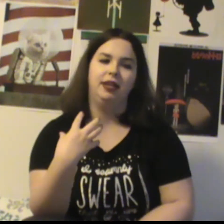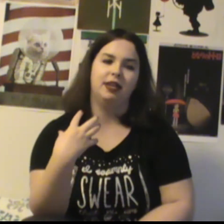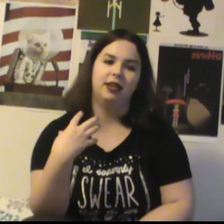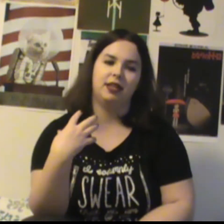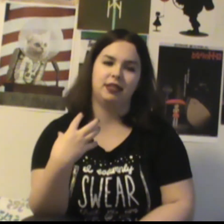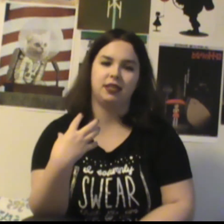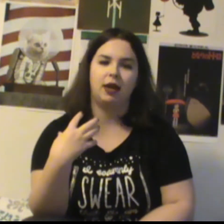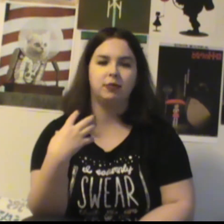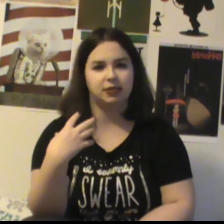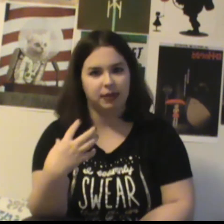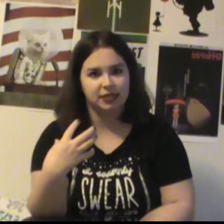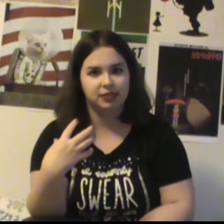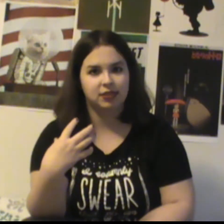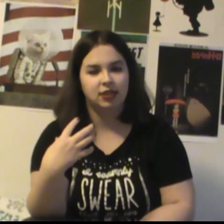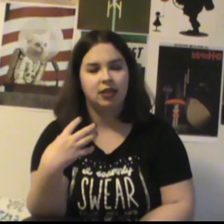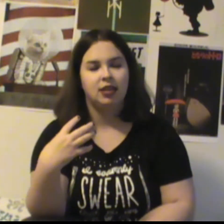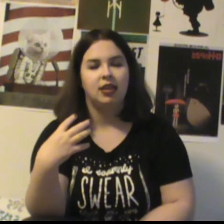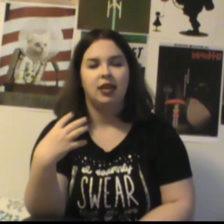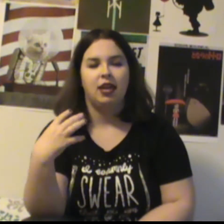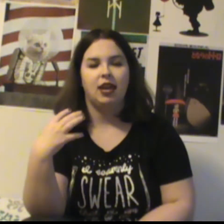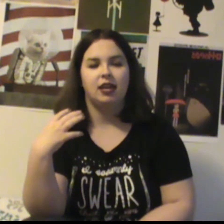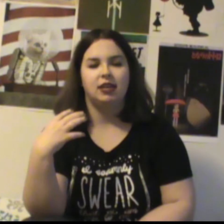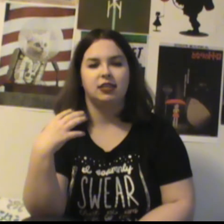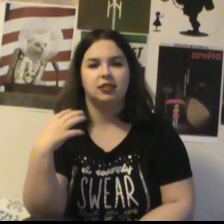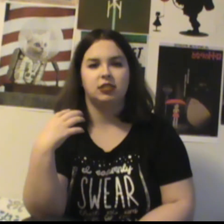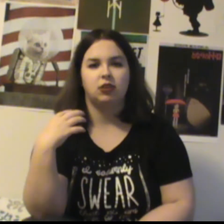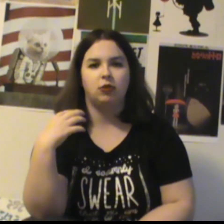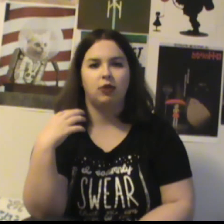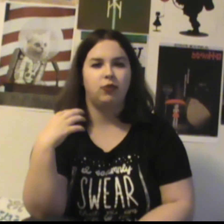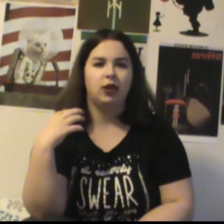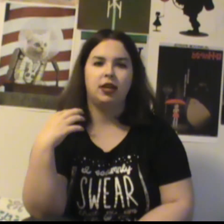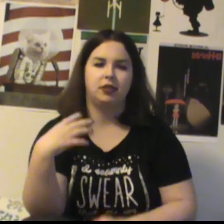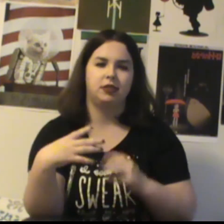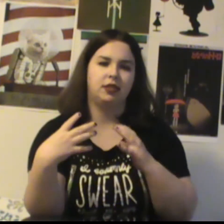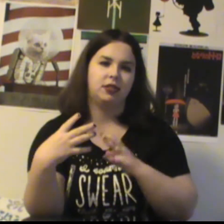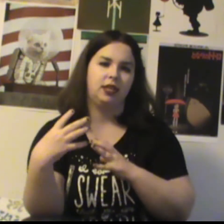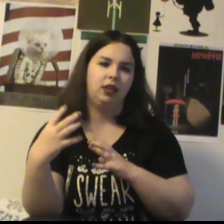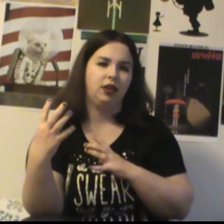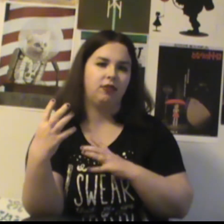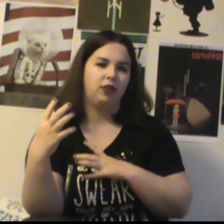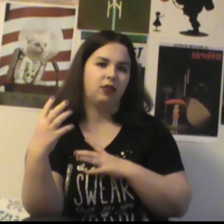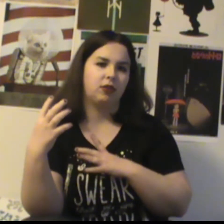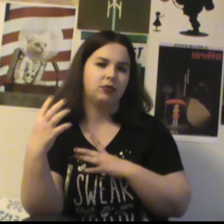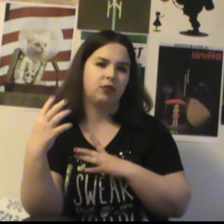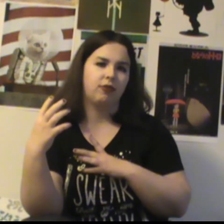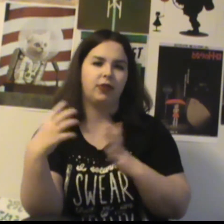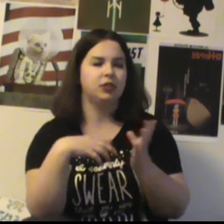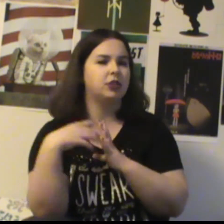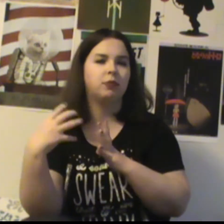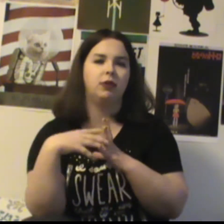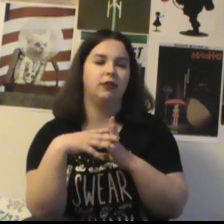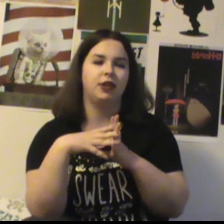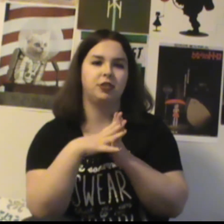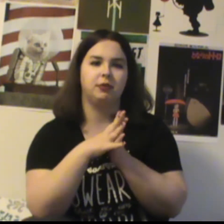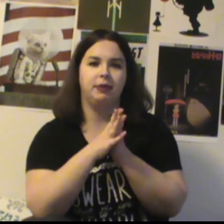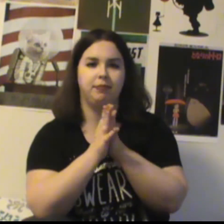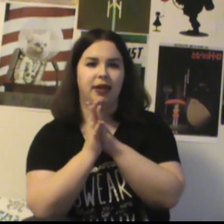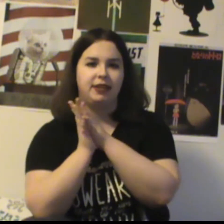needed at this time was space. And so I'm very interested to see if their sort of friendship will eventually be mended